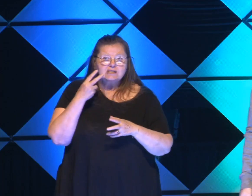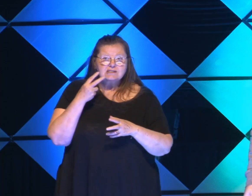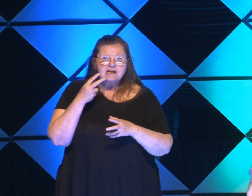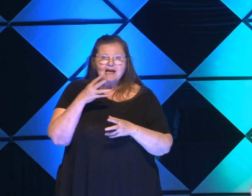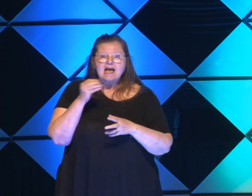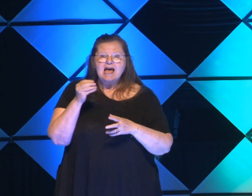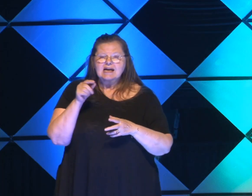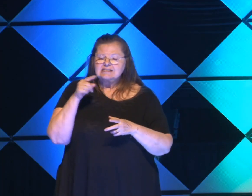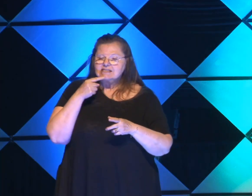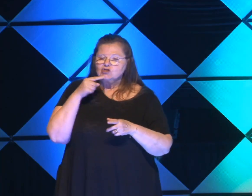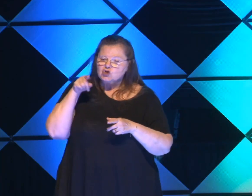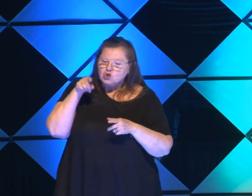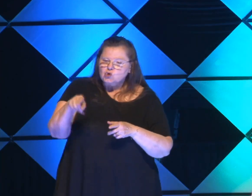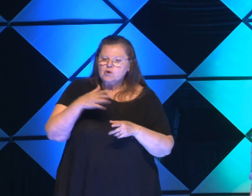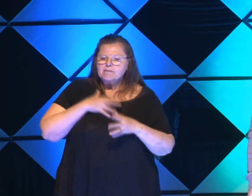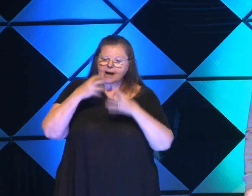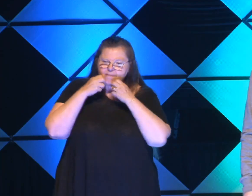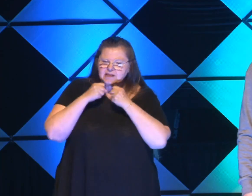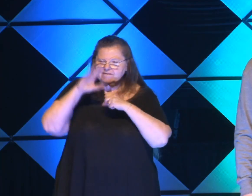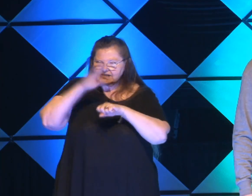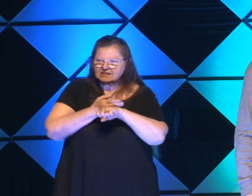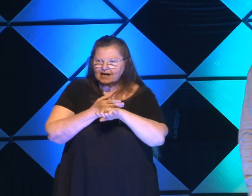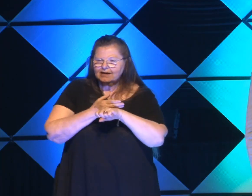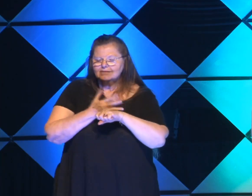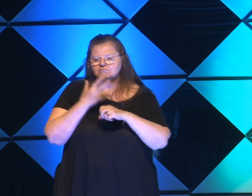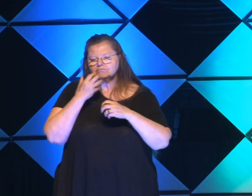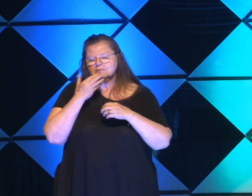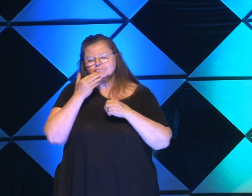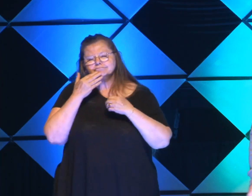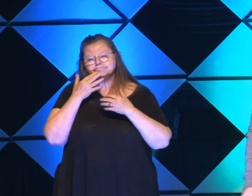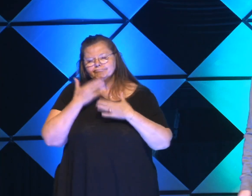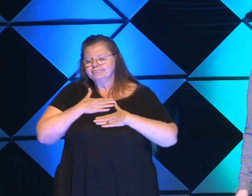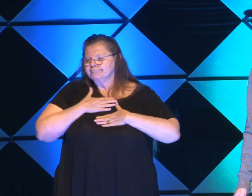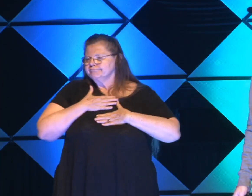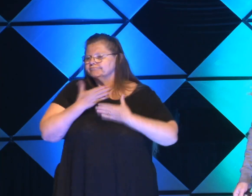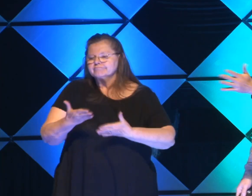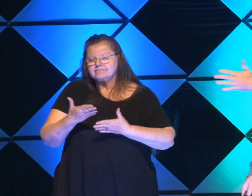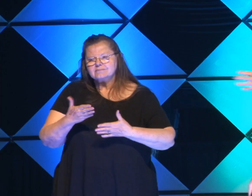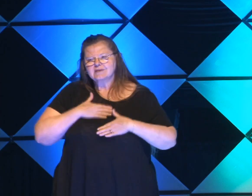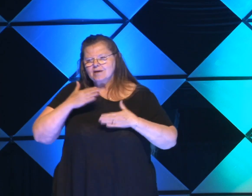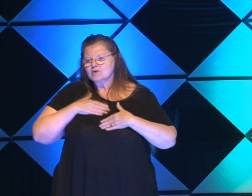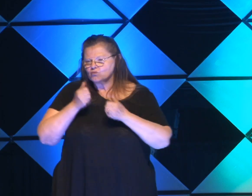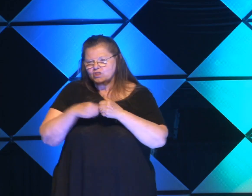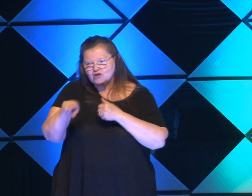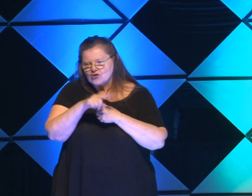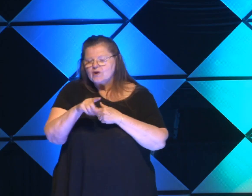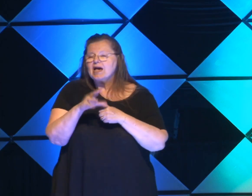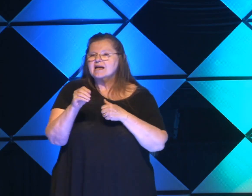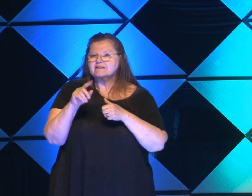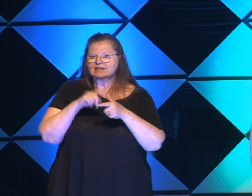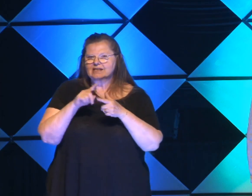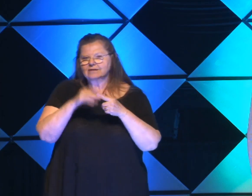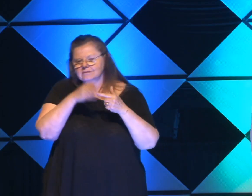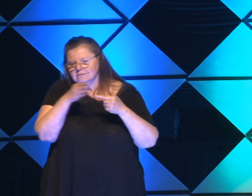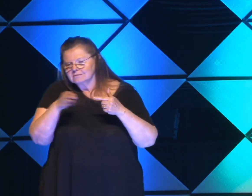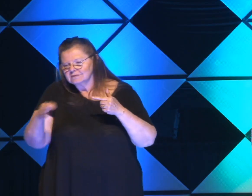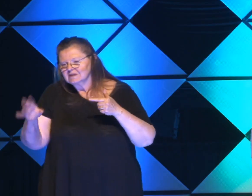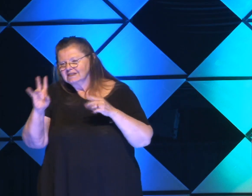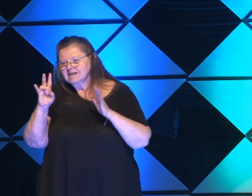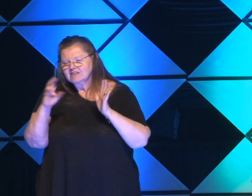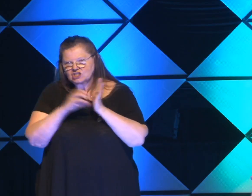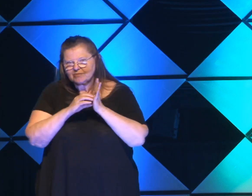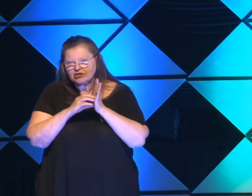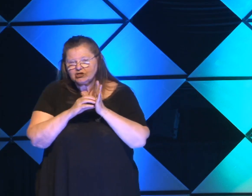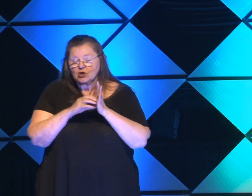voice says, "You are my beloved Son, with you I'm well pleased." And then over the next 7 chapters, there's these experiences.